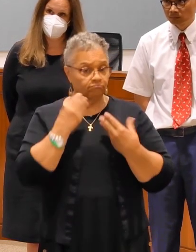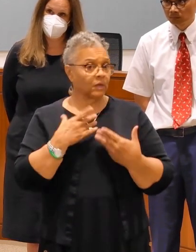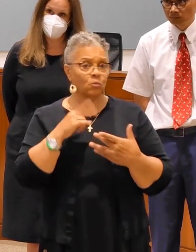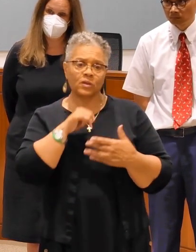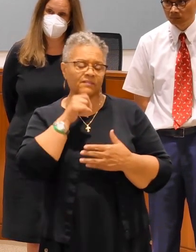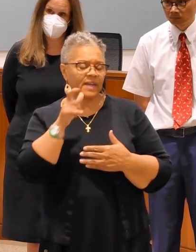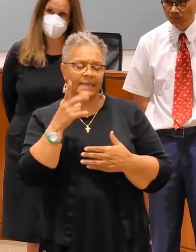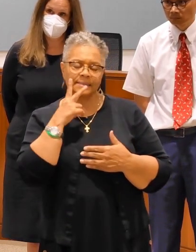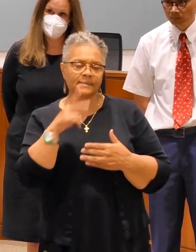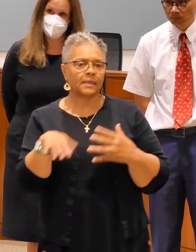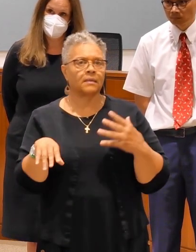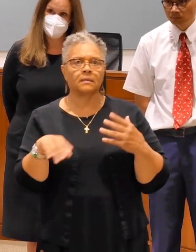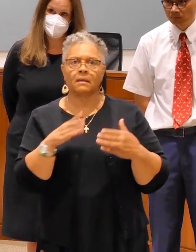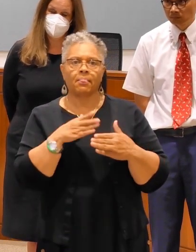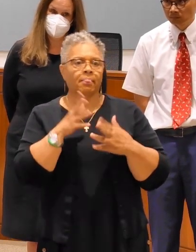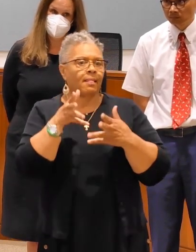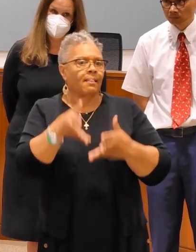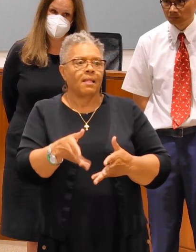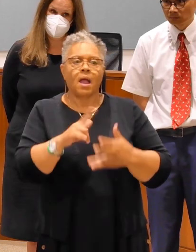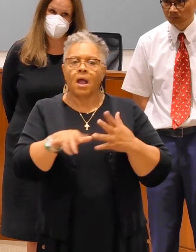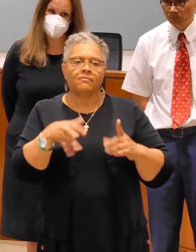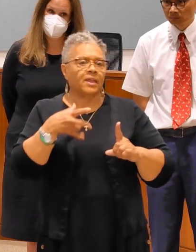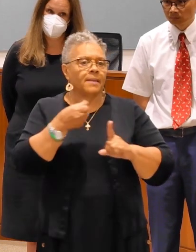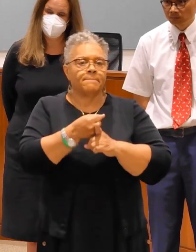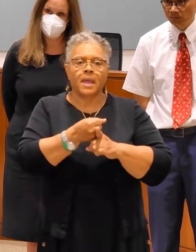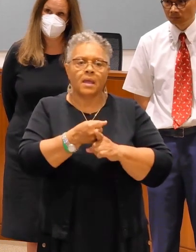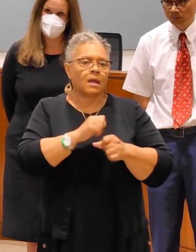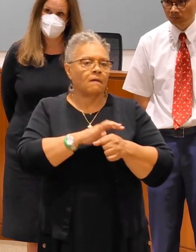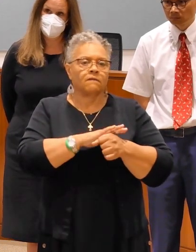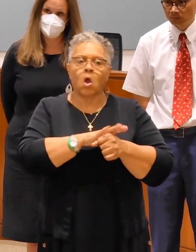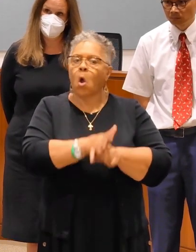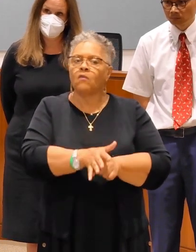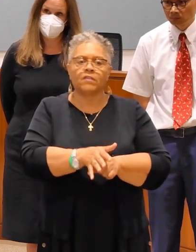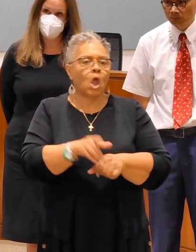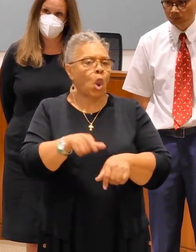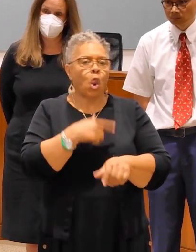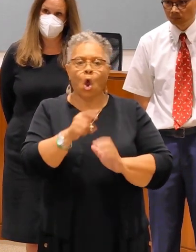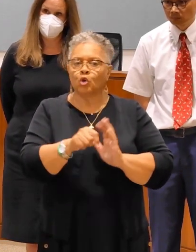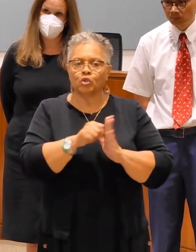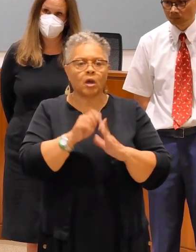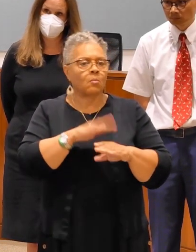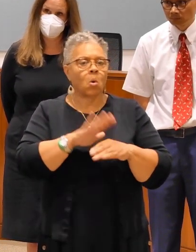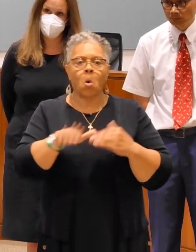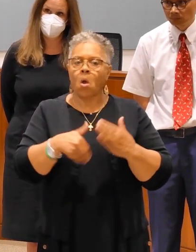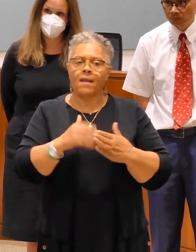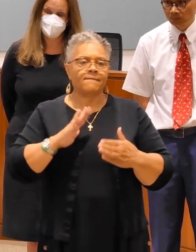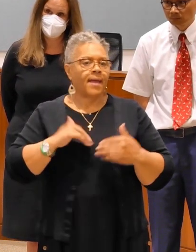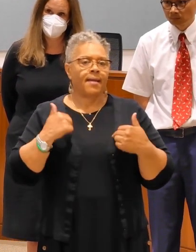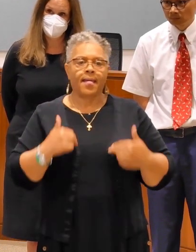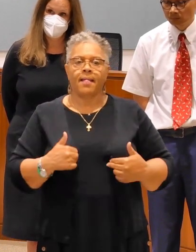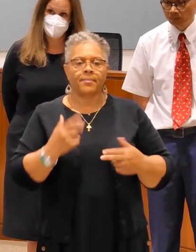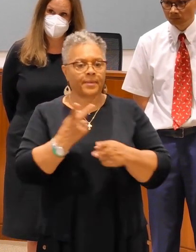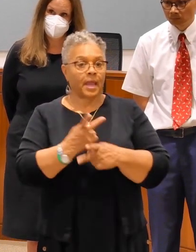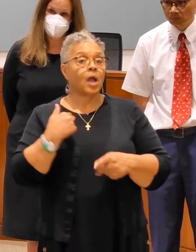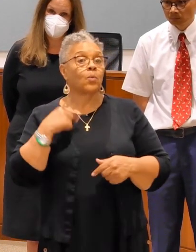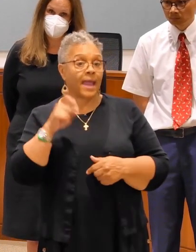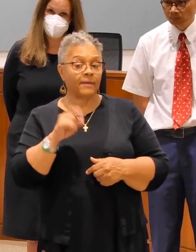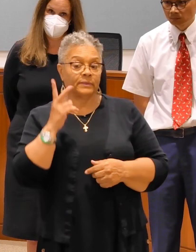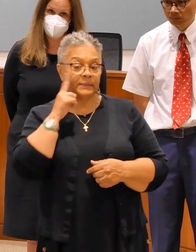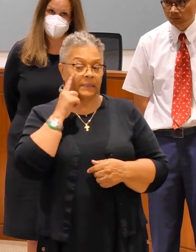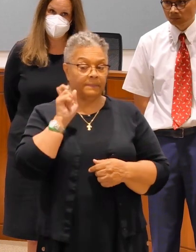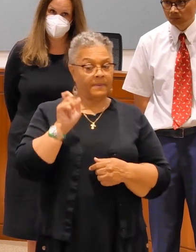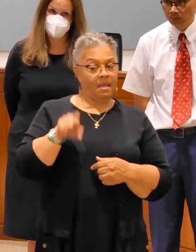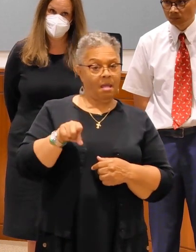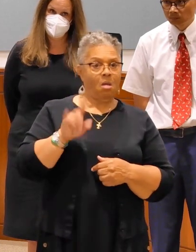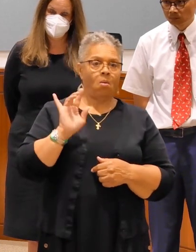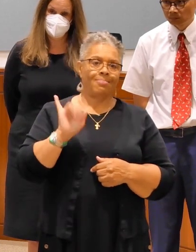the residuals of the impacts of COVID long-term on all of our health care. And we have to keep an eye on that